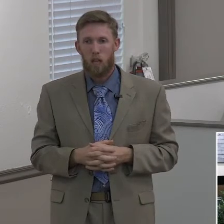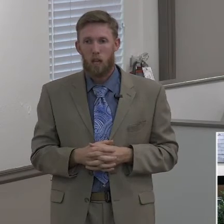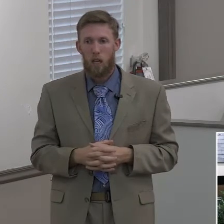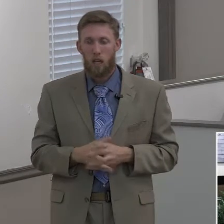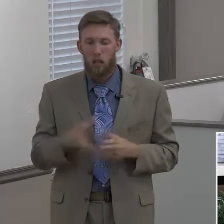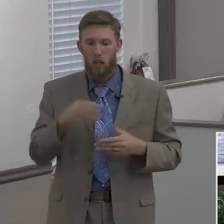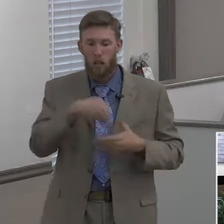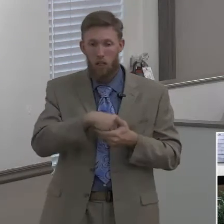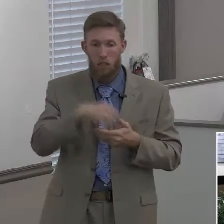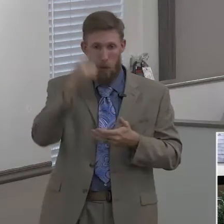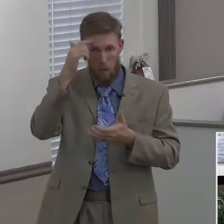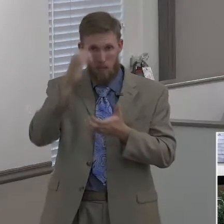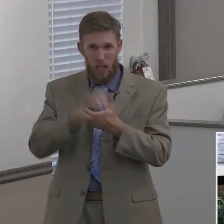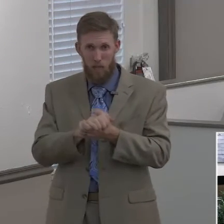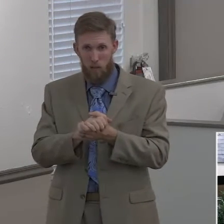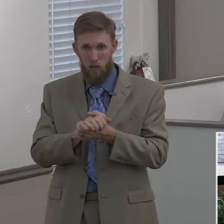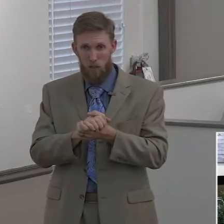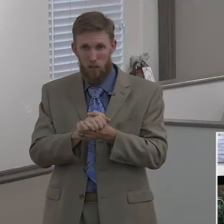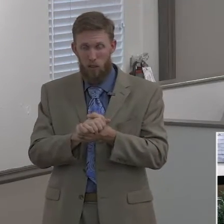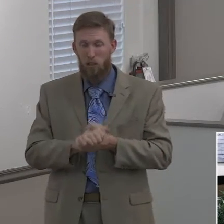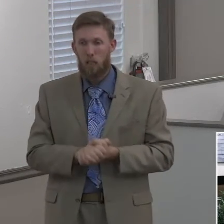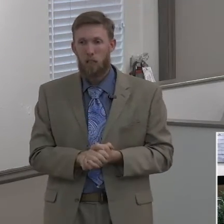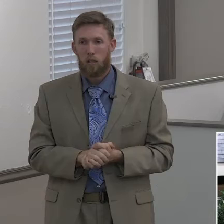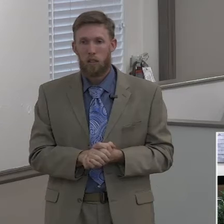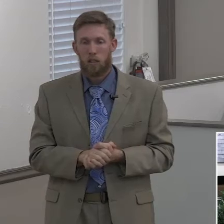In believing.